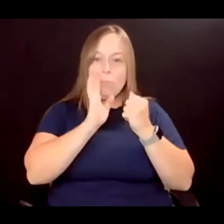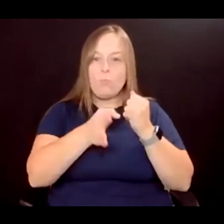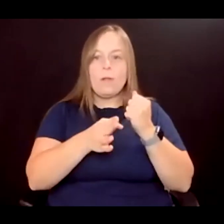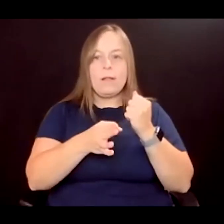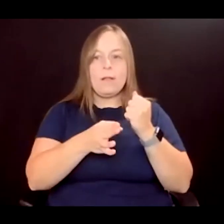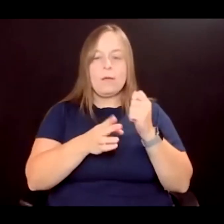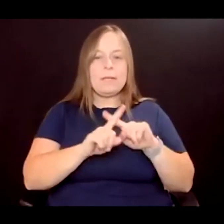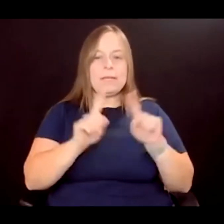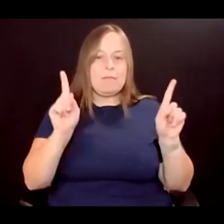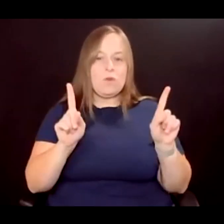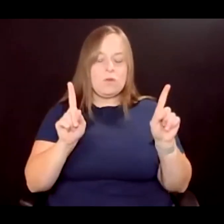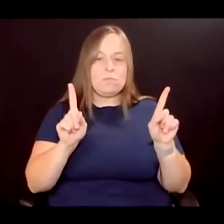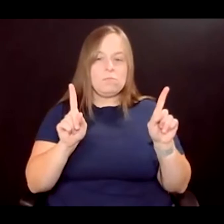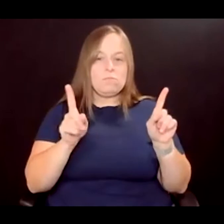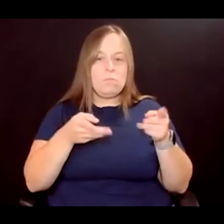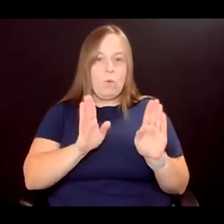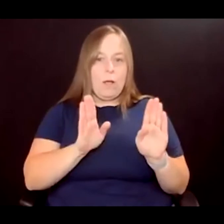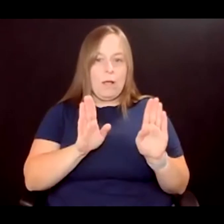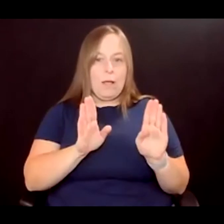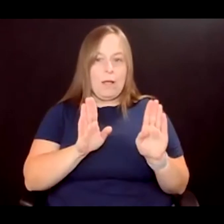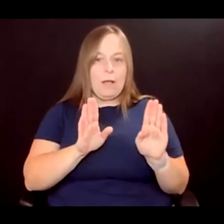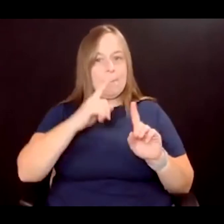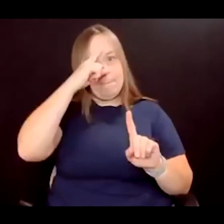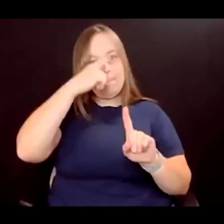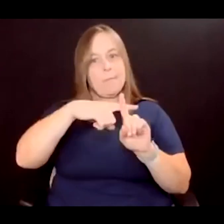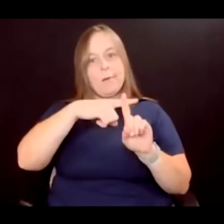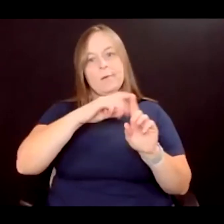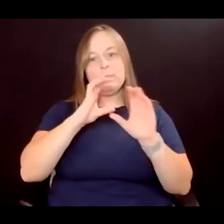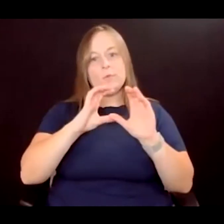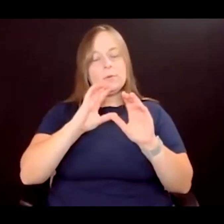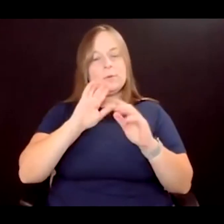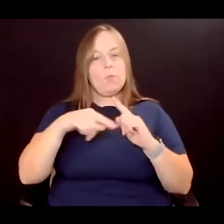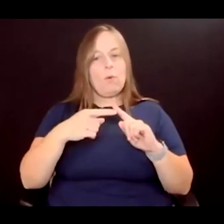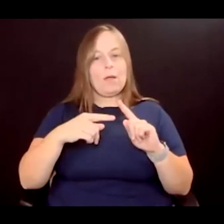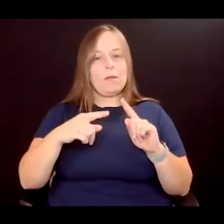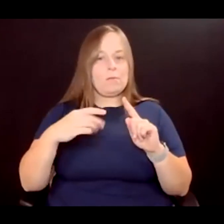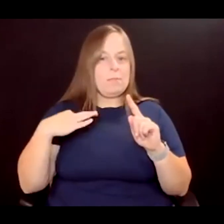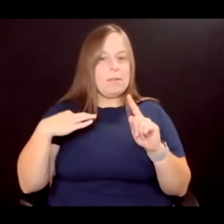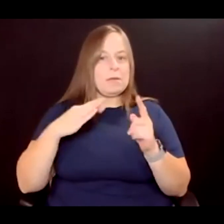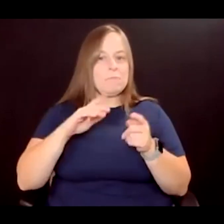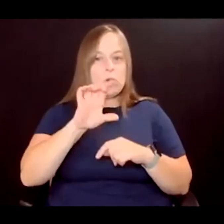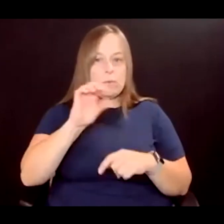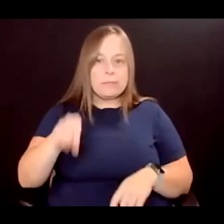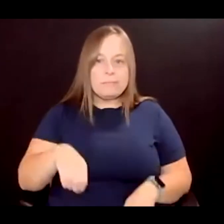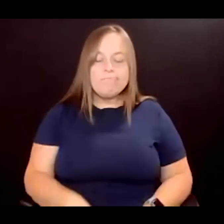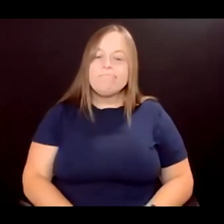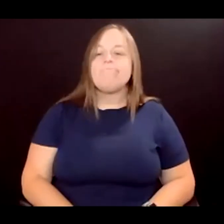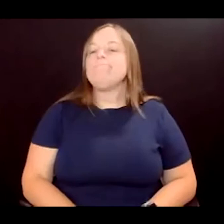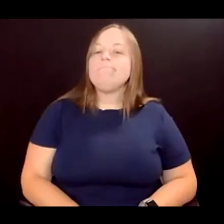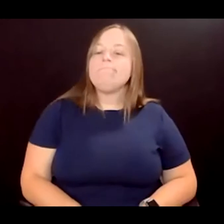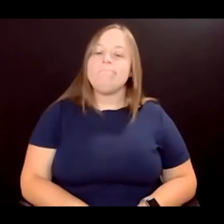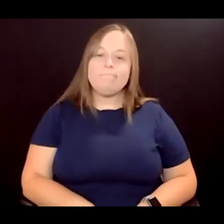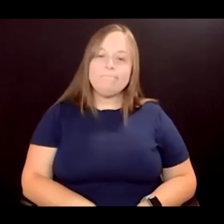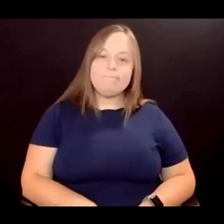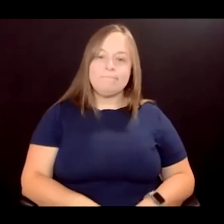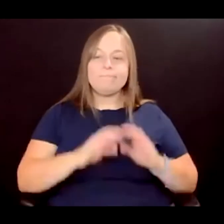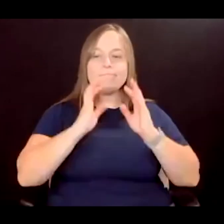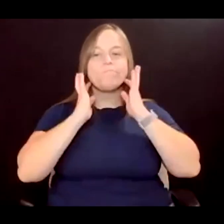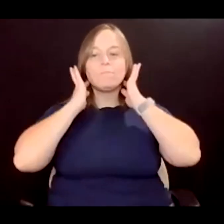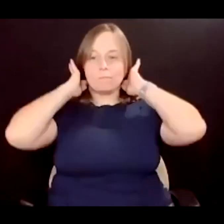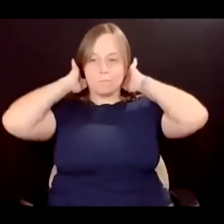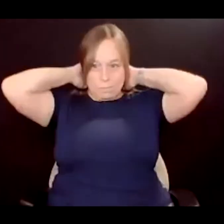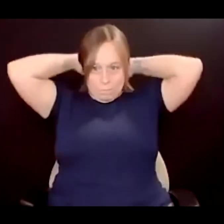I think anybody who's lived in Albany a long time has had that, and ever tried to contact the city, has had